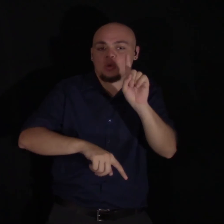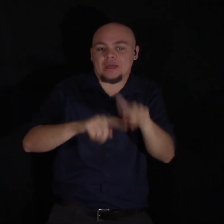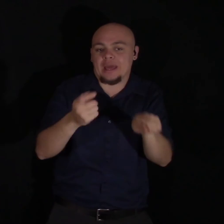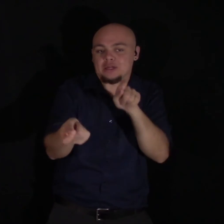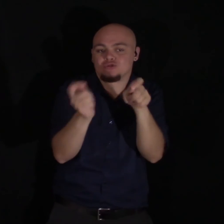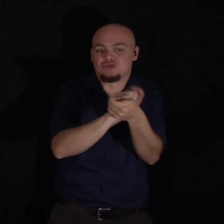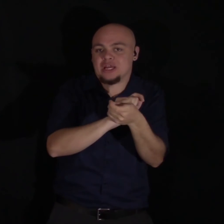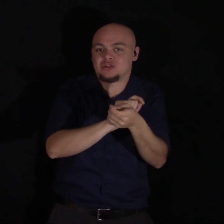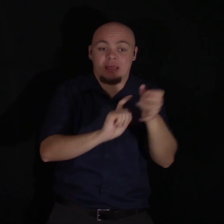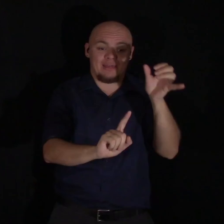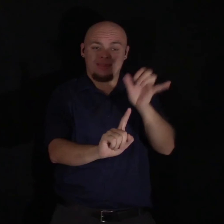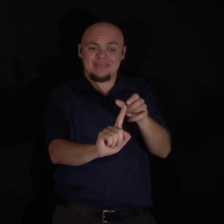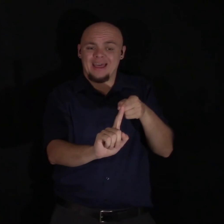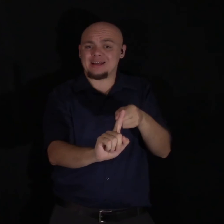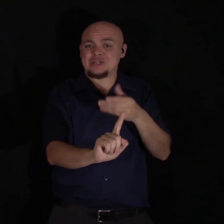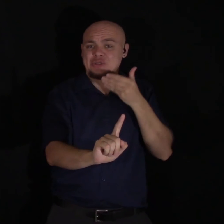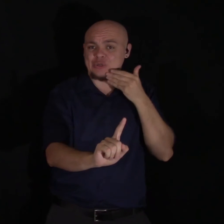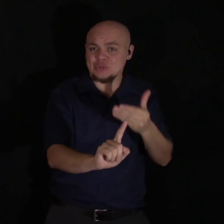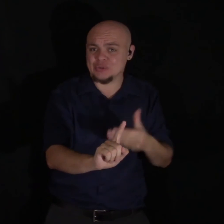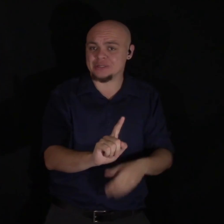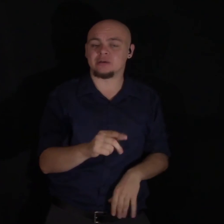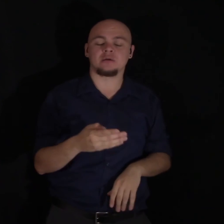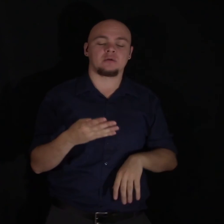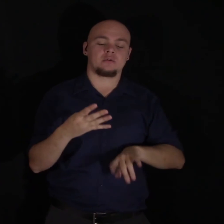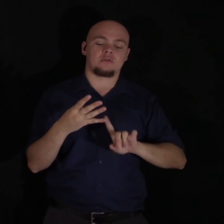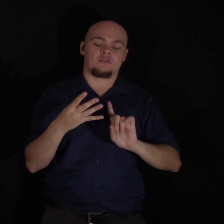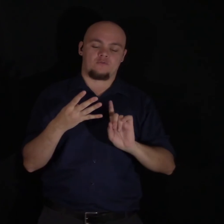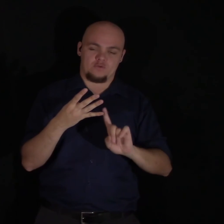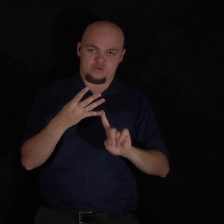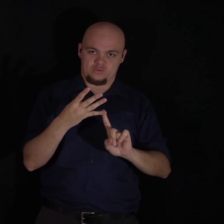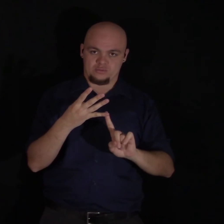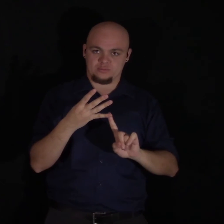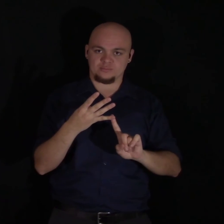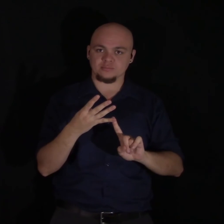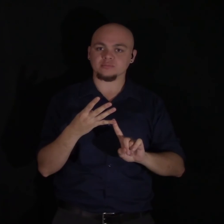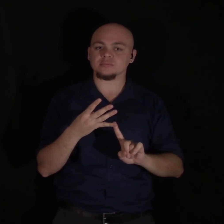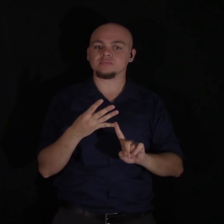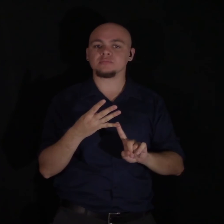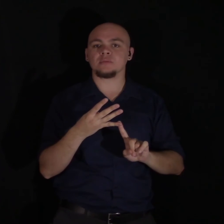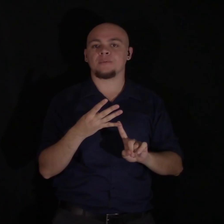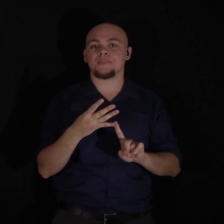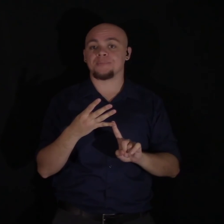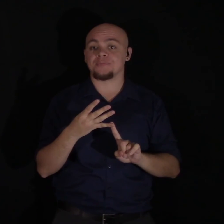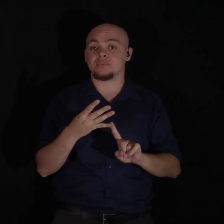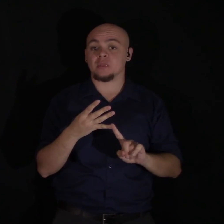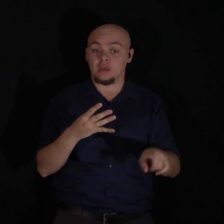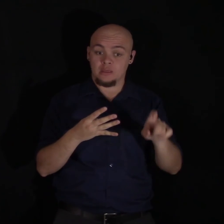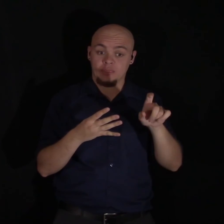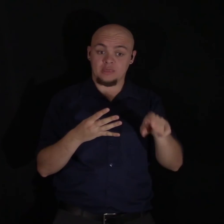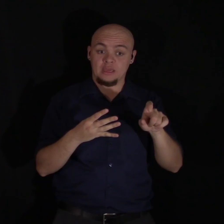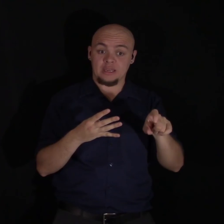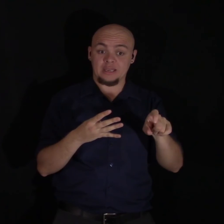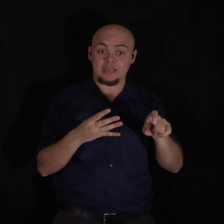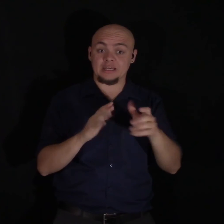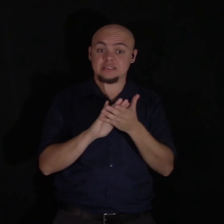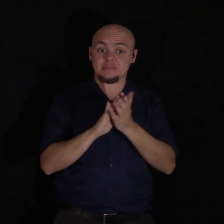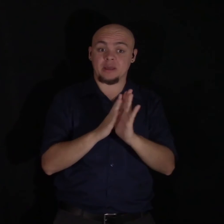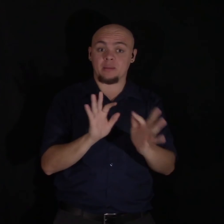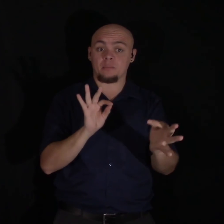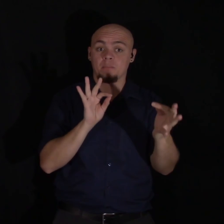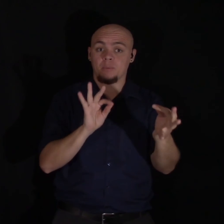good thing. 4, let go of the need to be perfect.